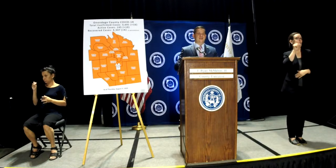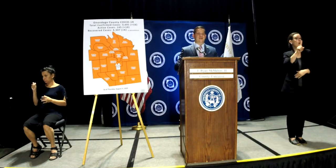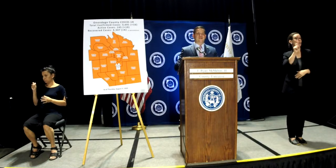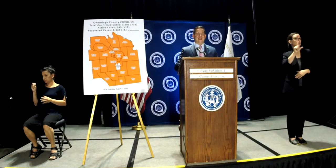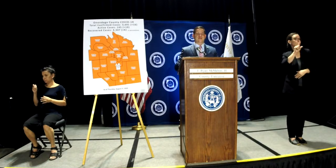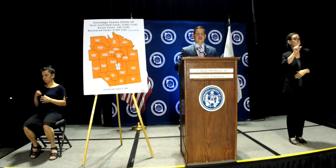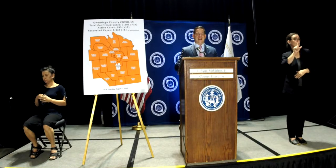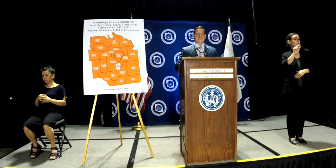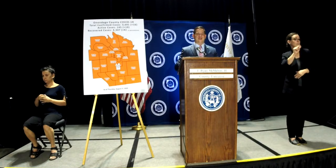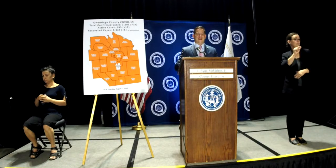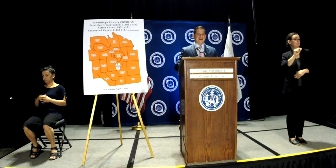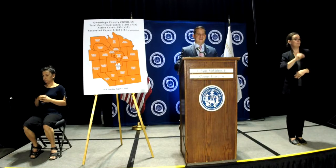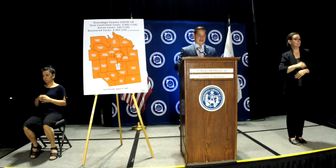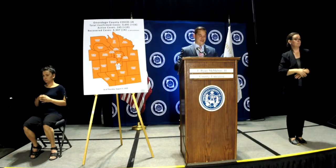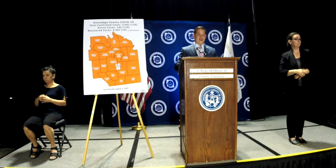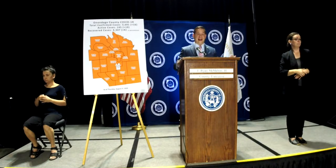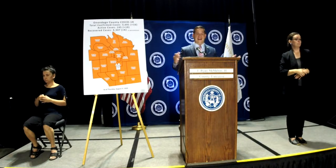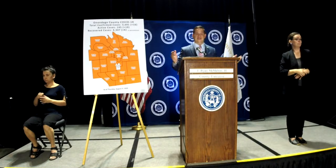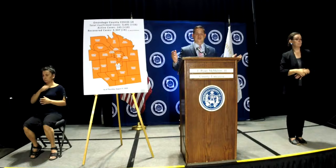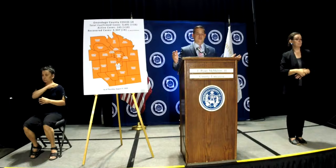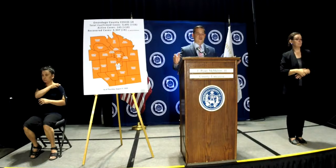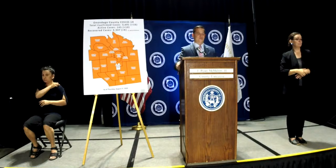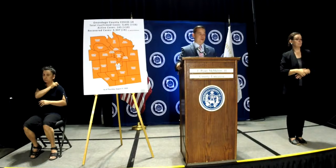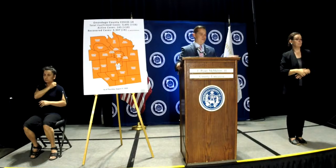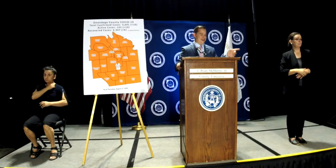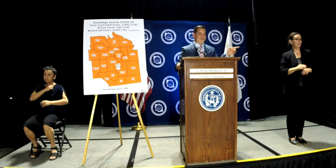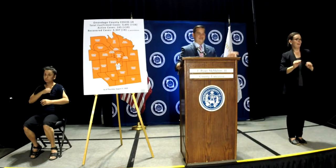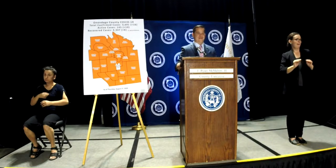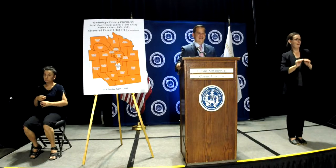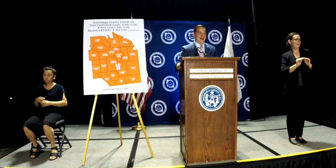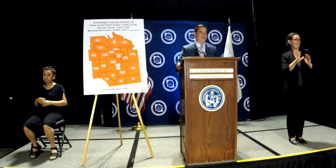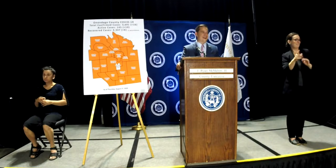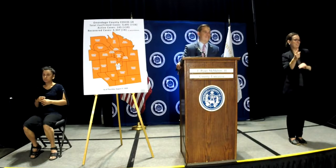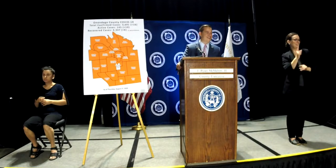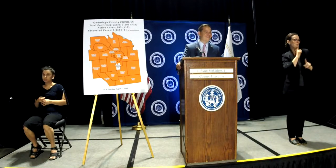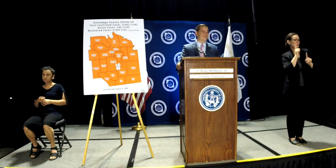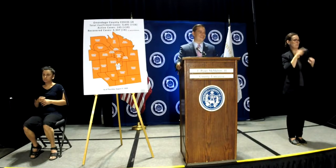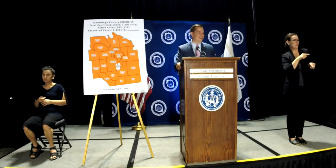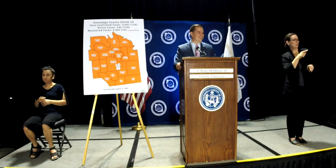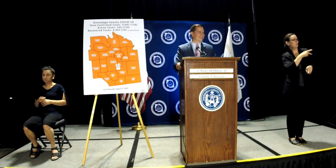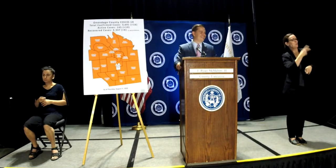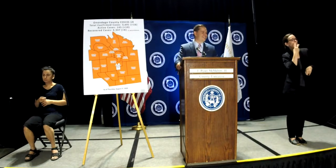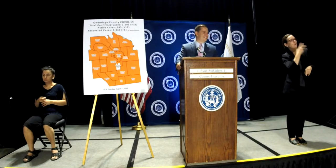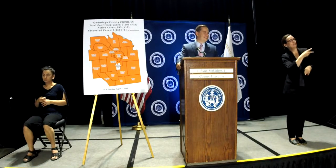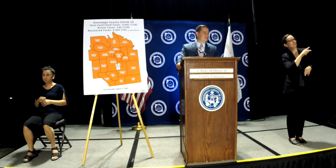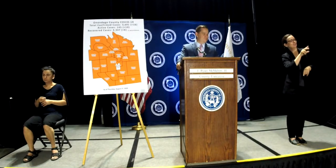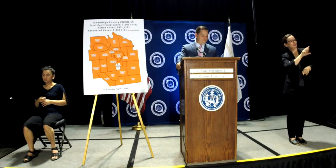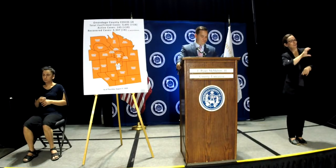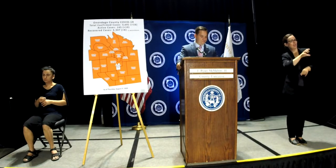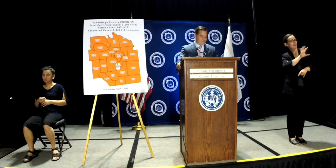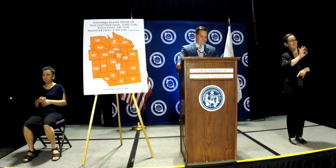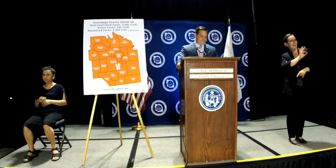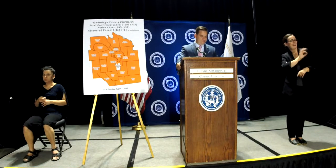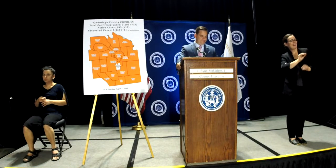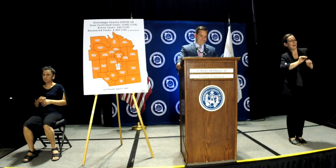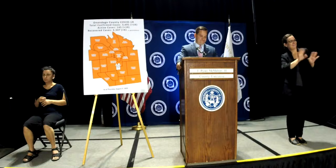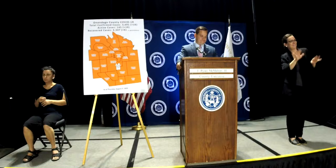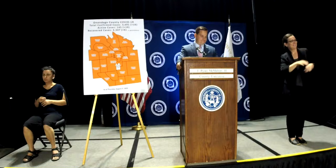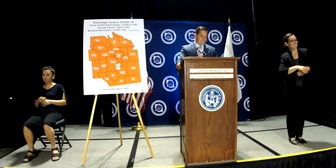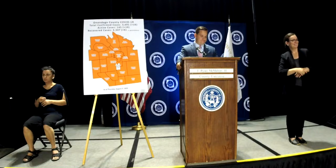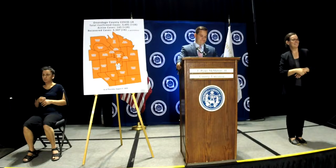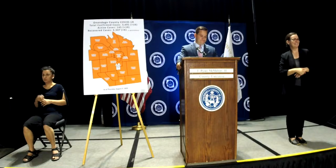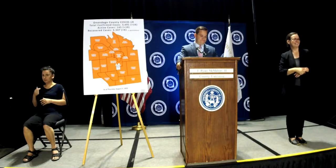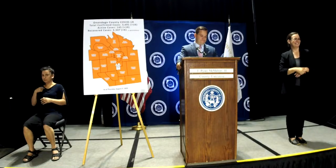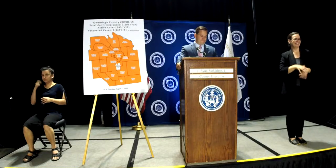last night. Andrew had it? Okay, I I didn't. did. Neither did I, Andrew. So don't get mad at Tim. How's I didn't that- have that number how's that yet. 120 out of how many who were